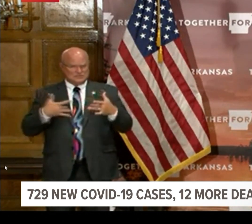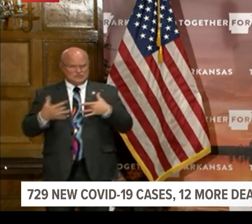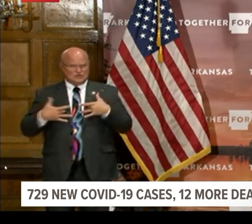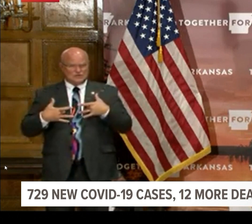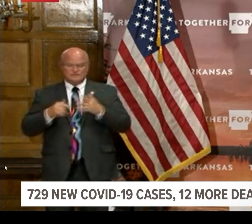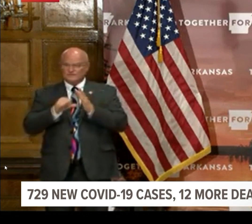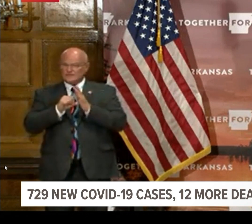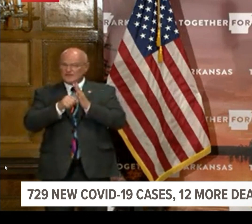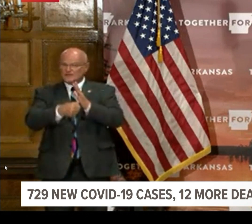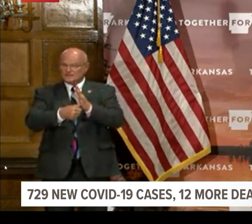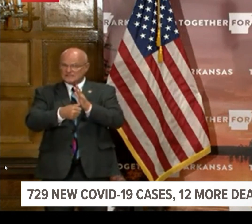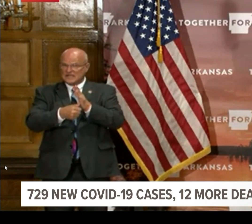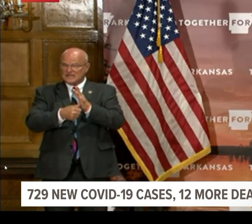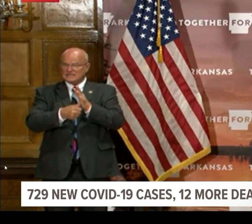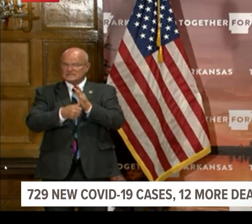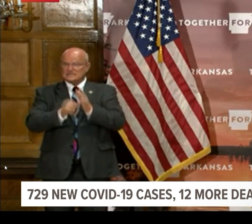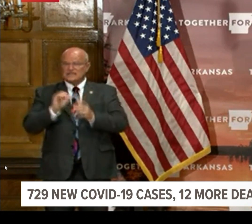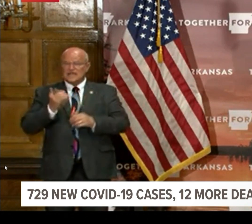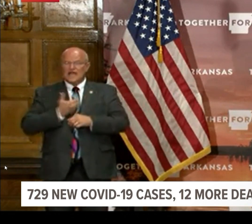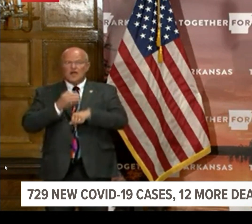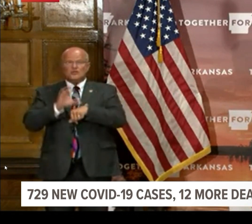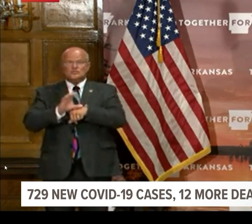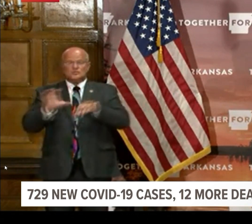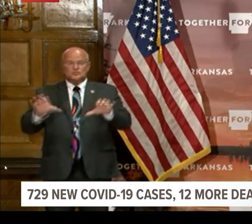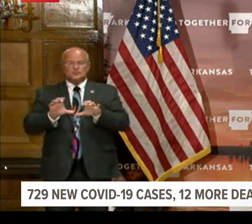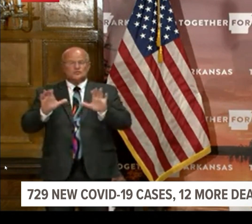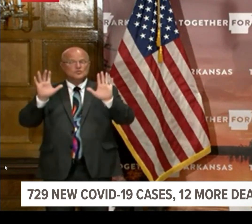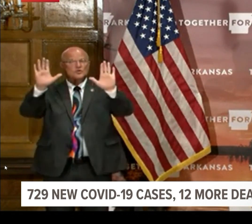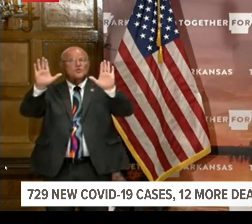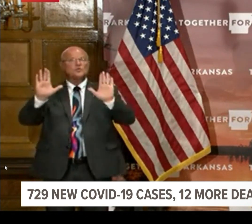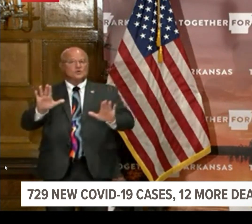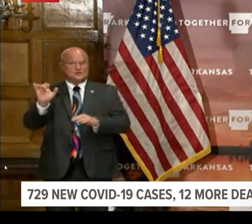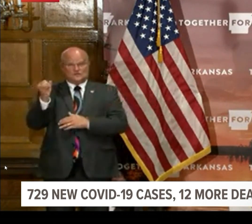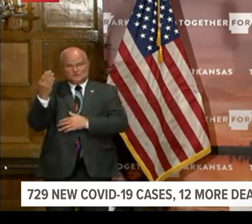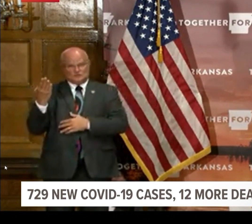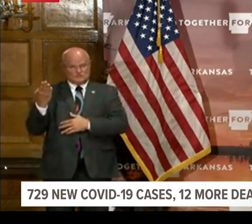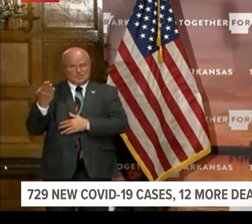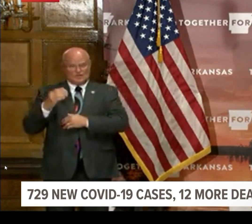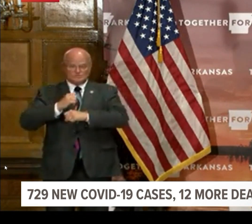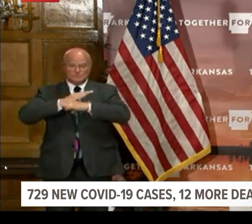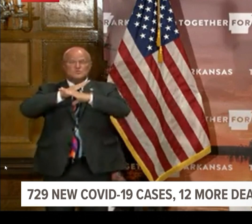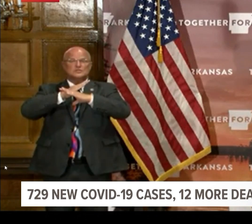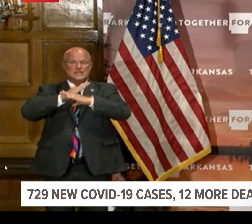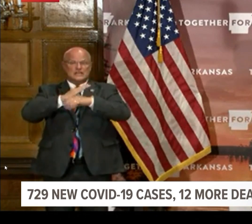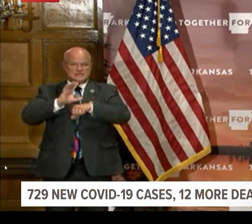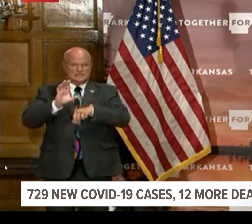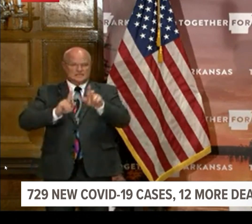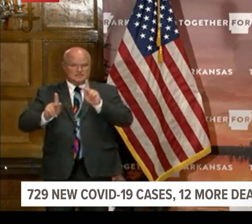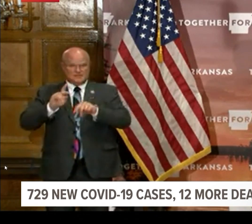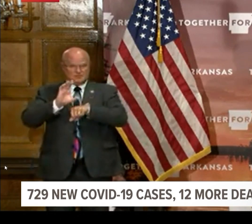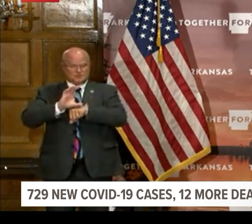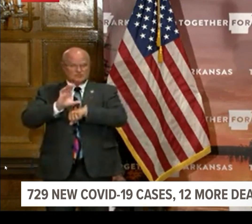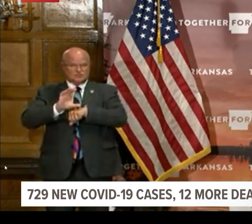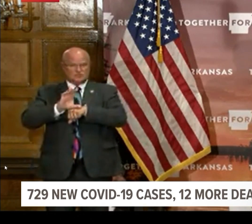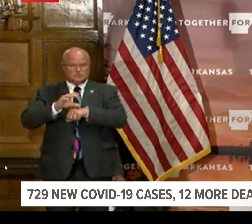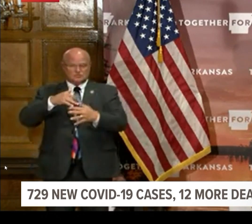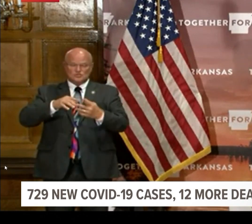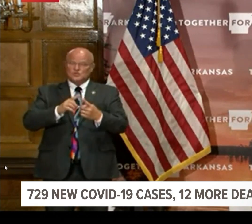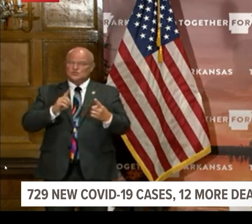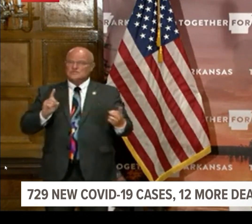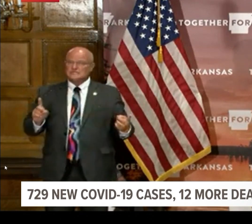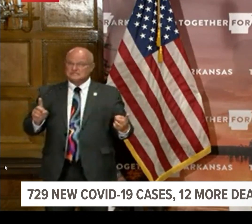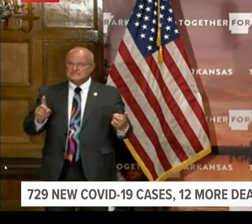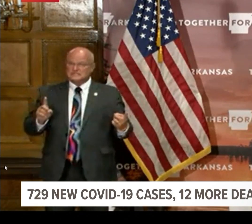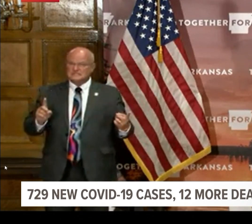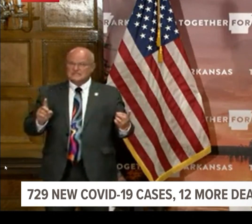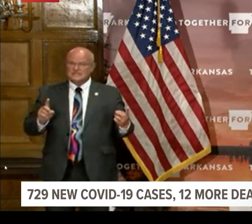me emphasize that our churches are doing an incredible job protecting their congregation, social